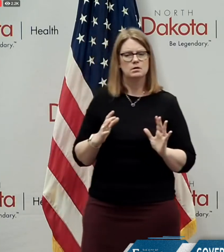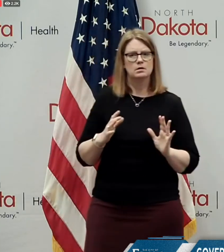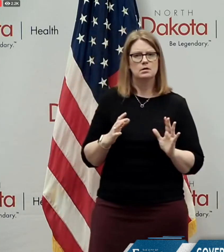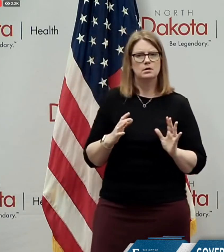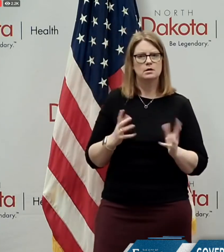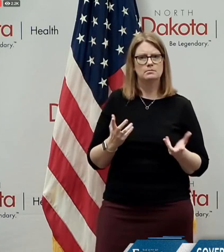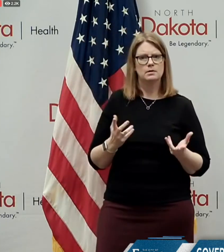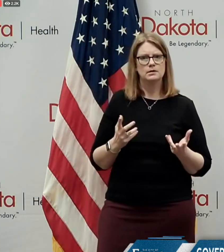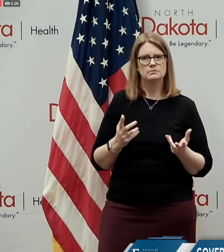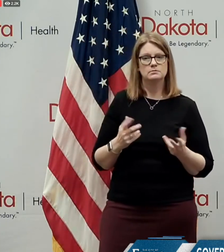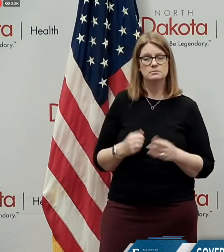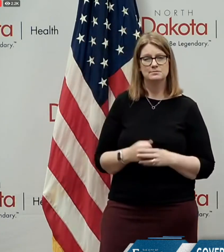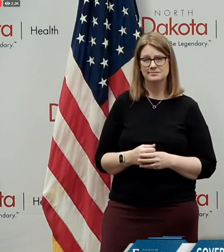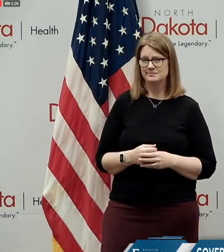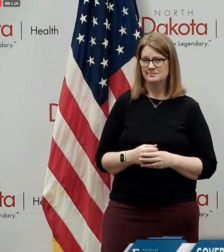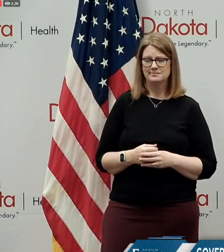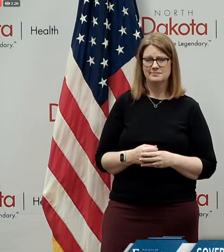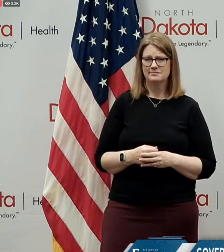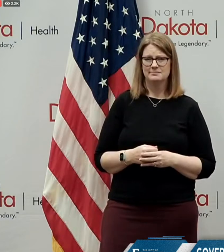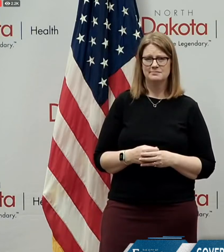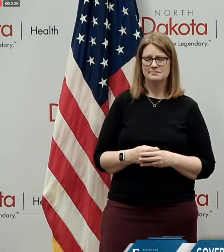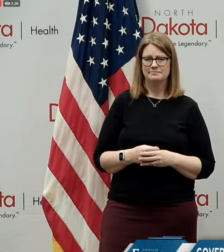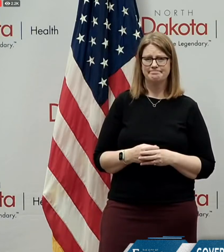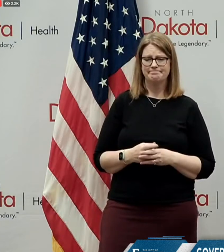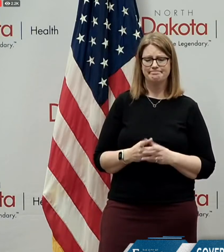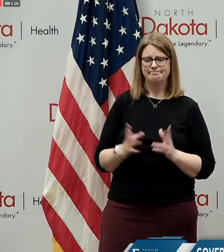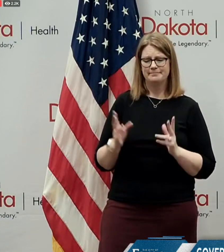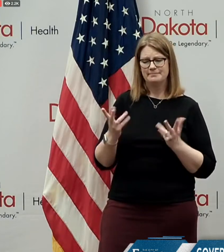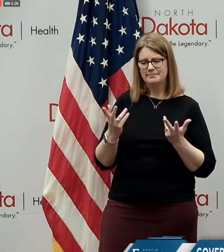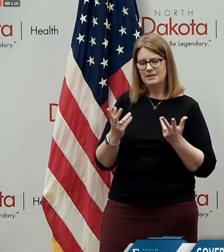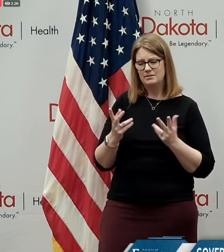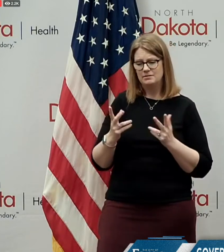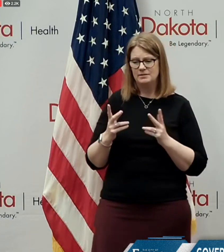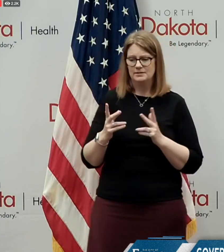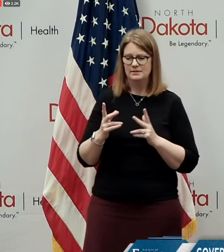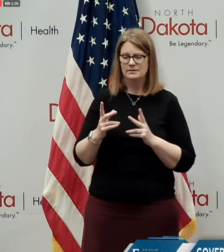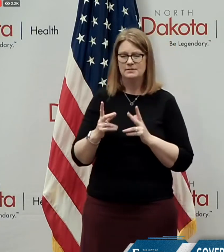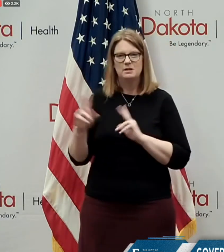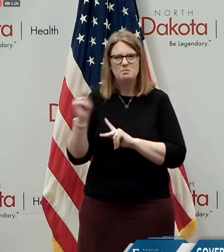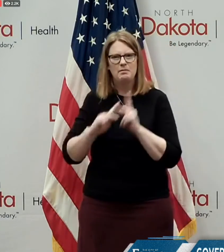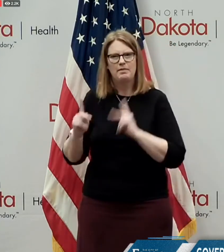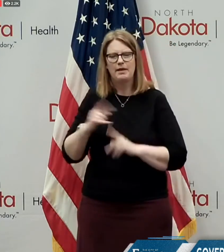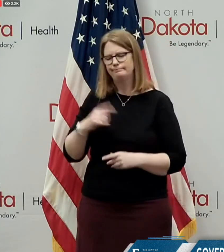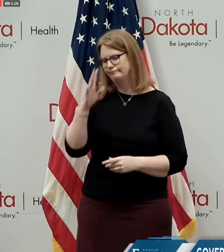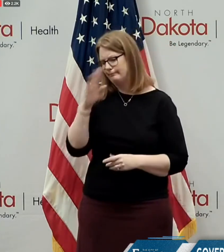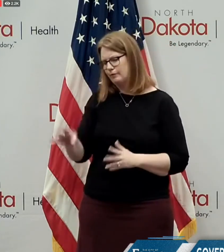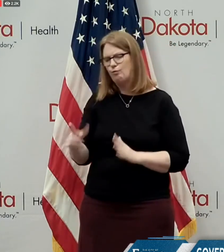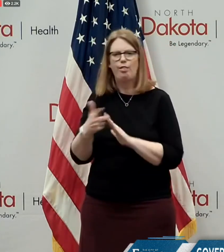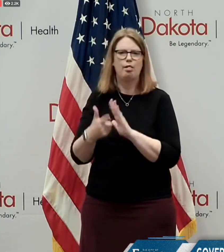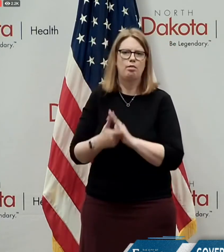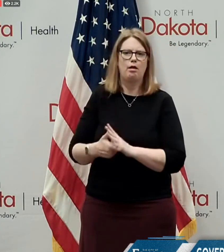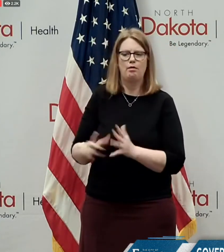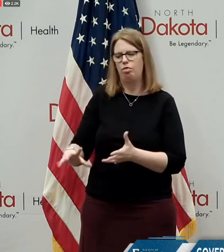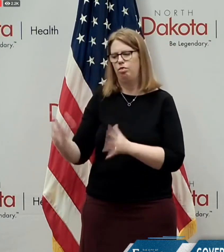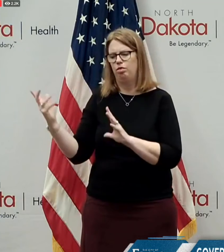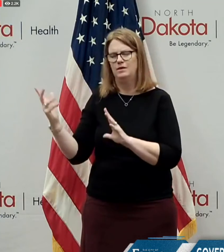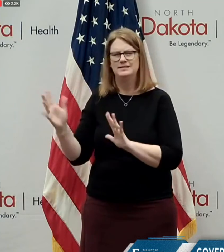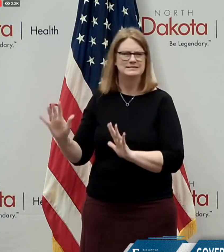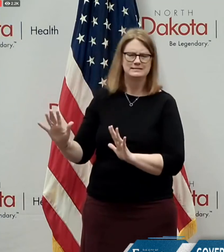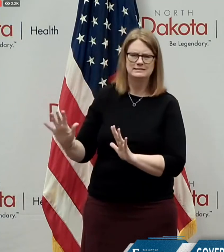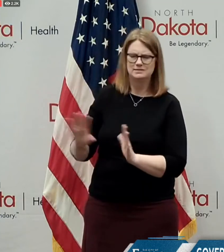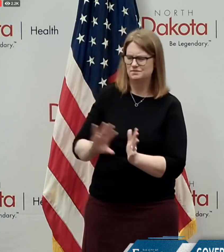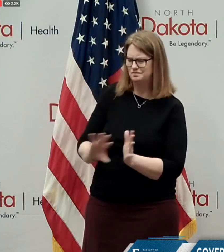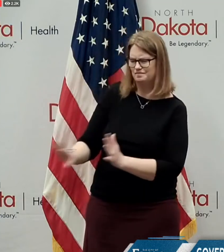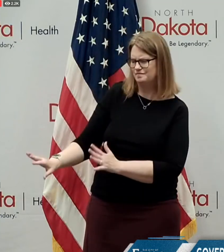not having tolerance for people that, again, break the law, because that's we have to just find